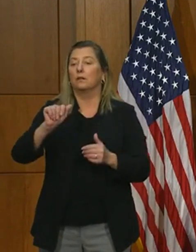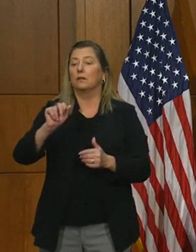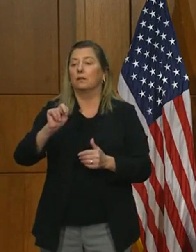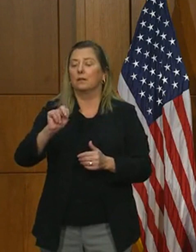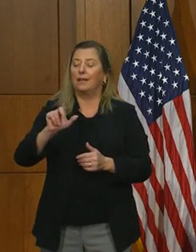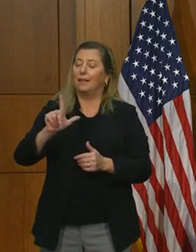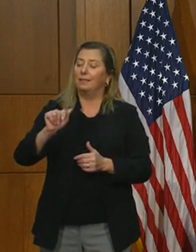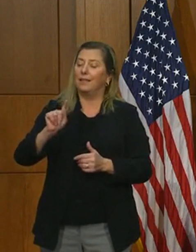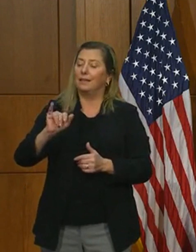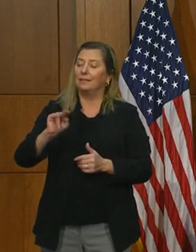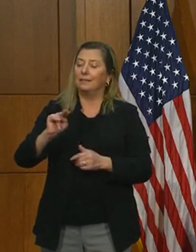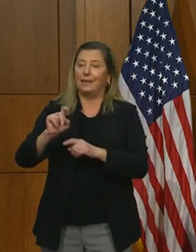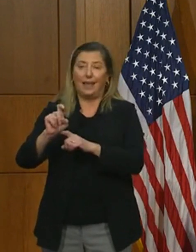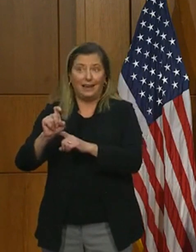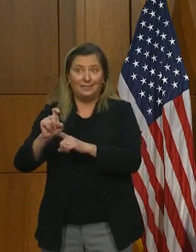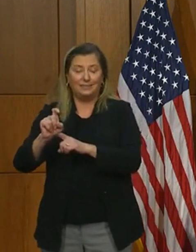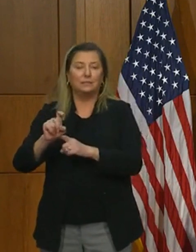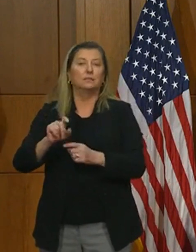Latinx cases stand at